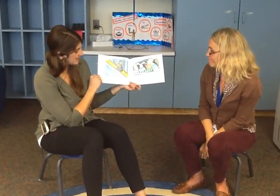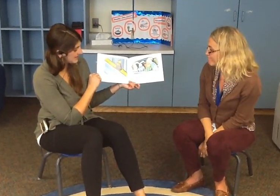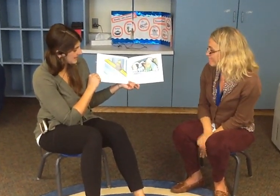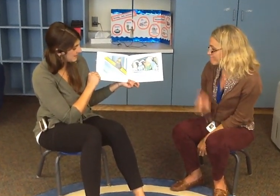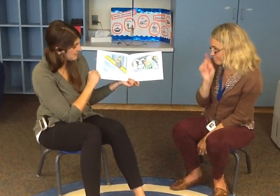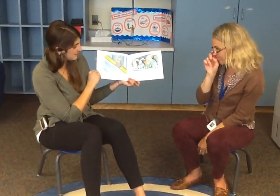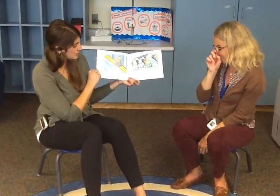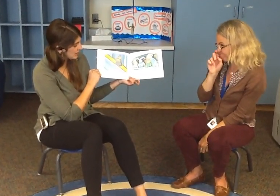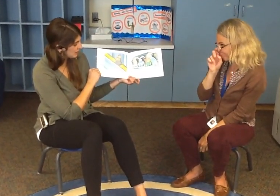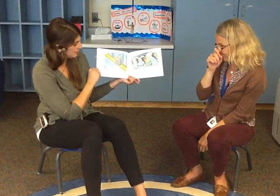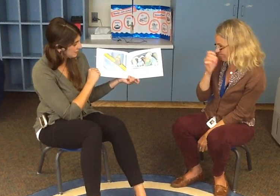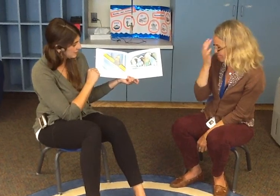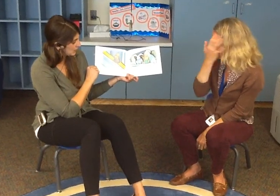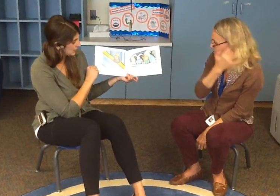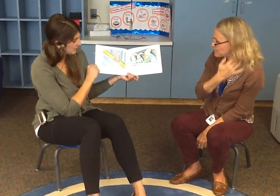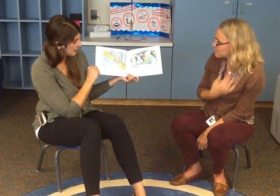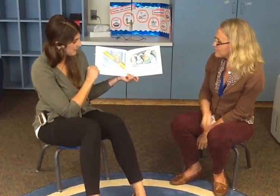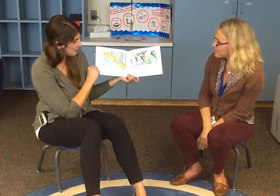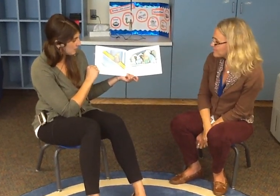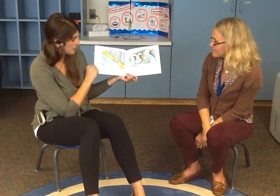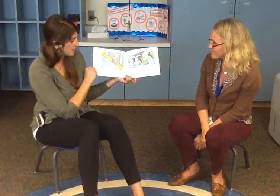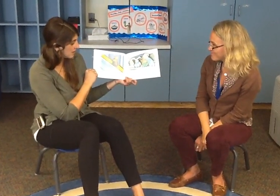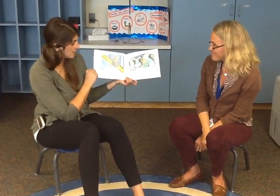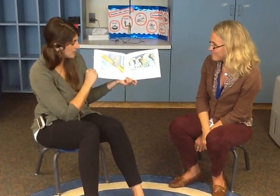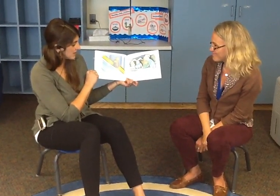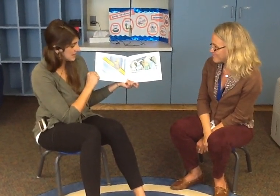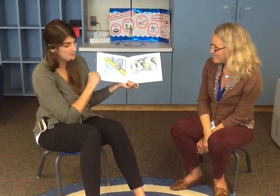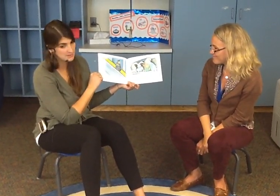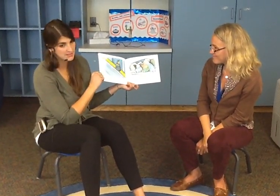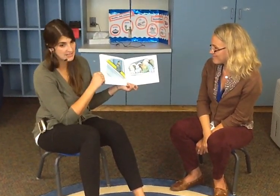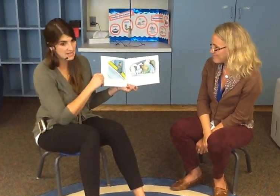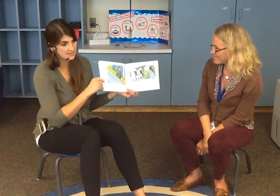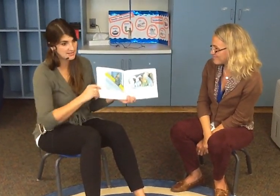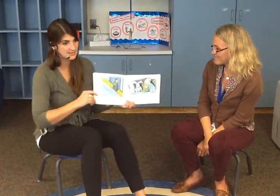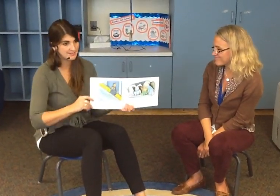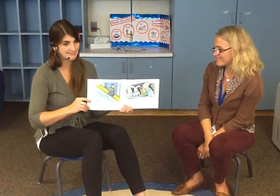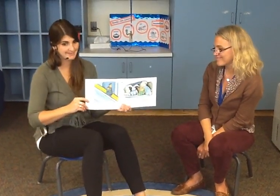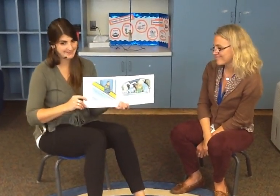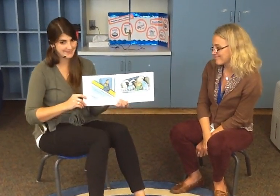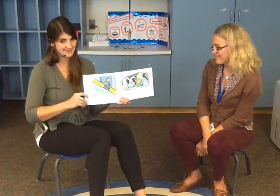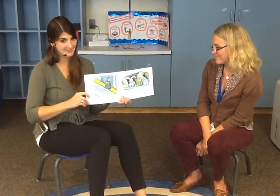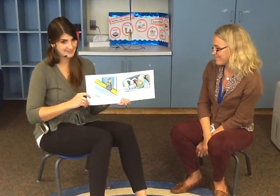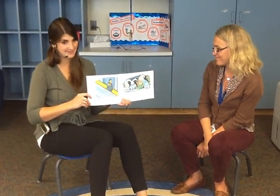And set him on the shelf in the toy department with the other animals and dolls.